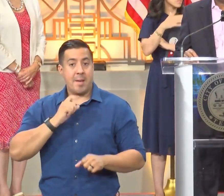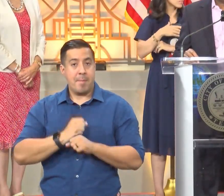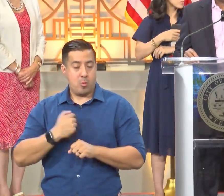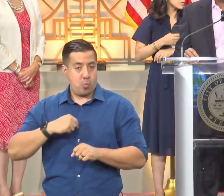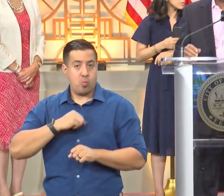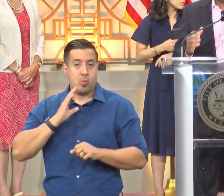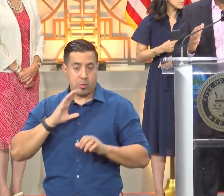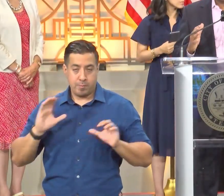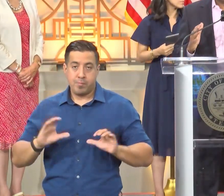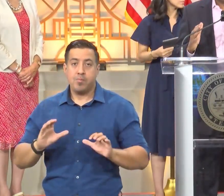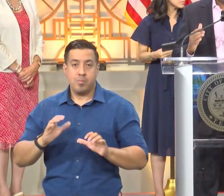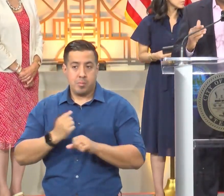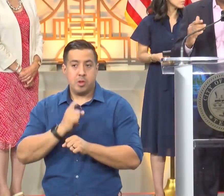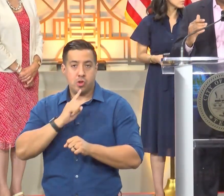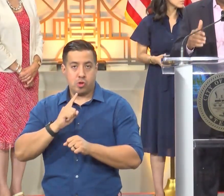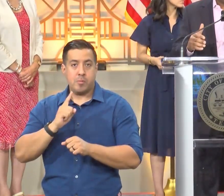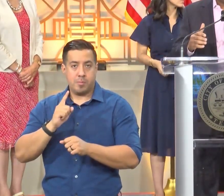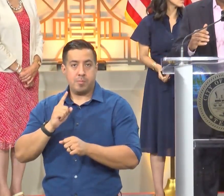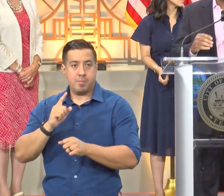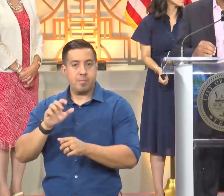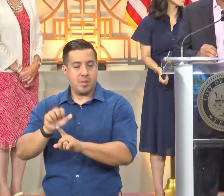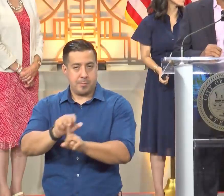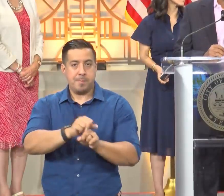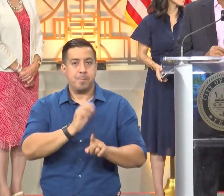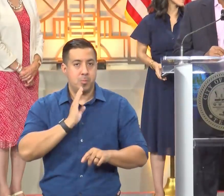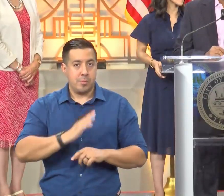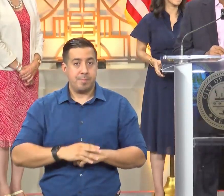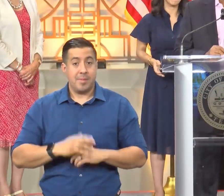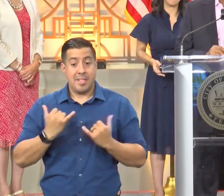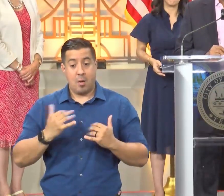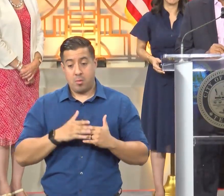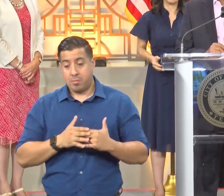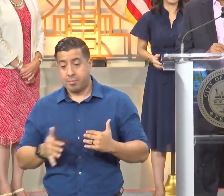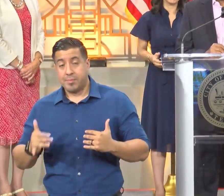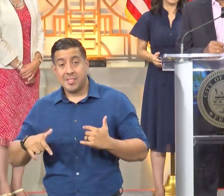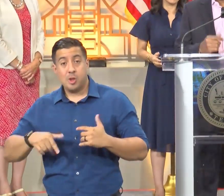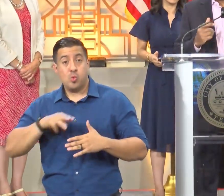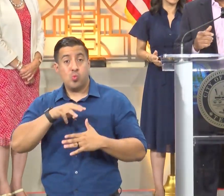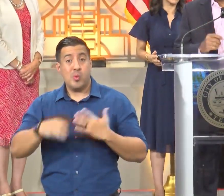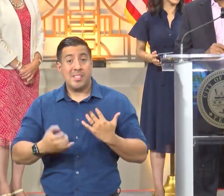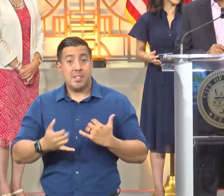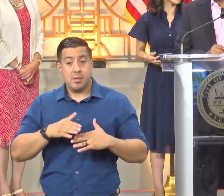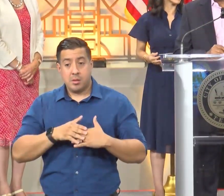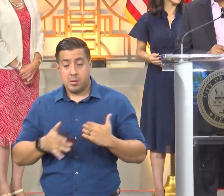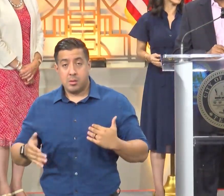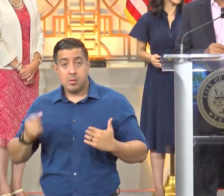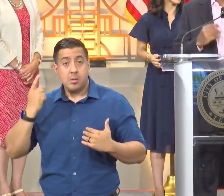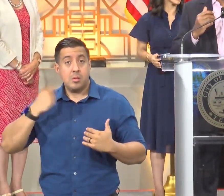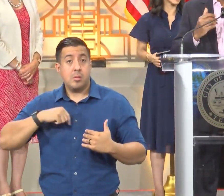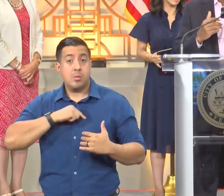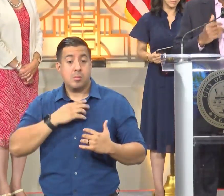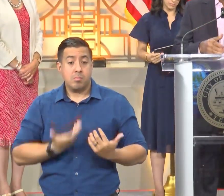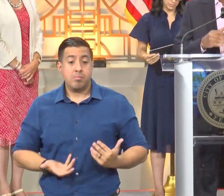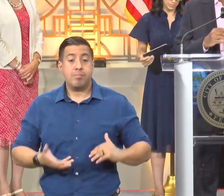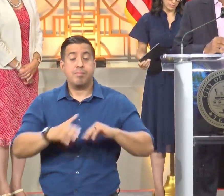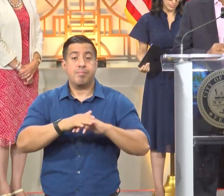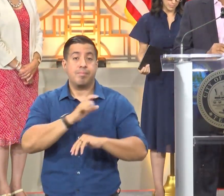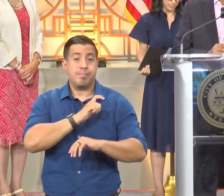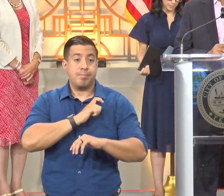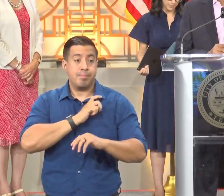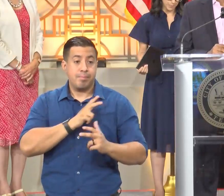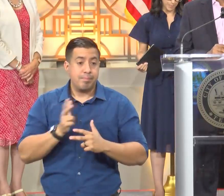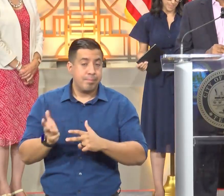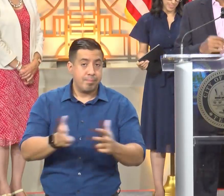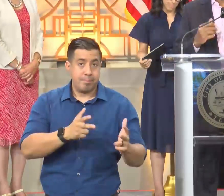making. As we move forward this weekend, our presence will be enhanced, law enforcement presence will